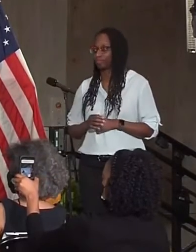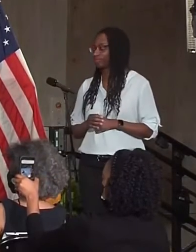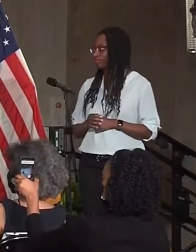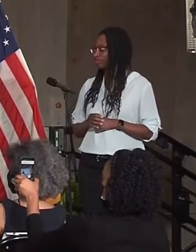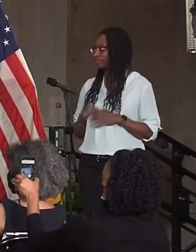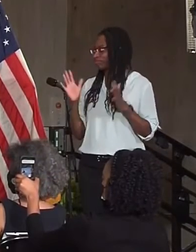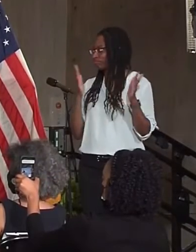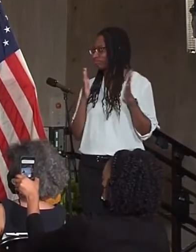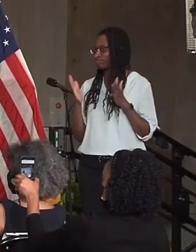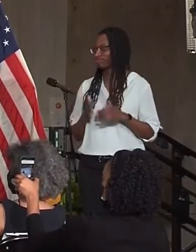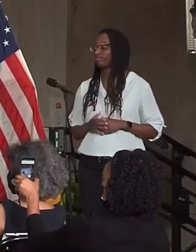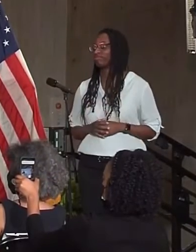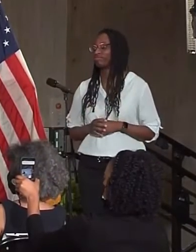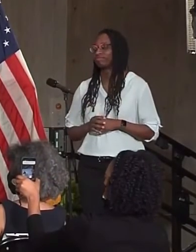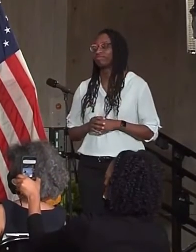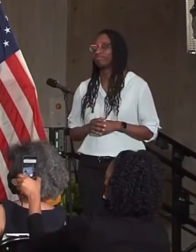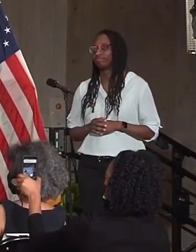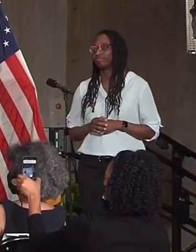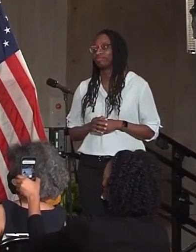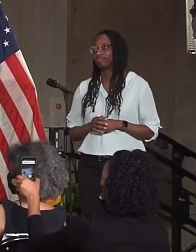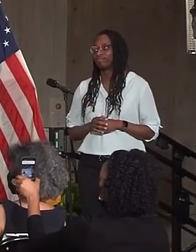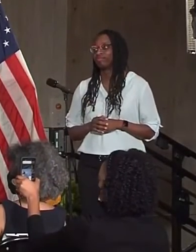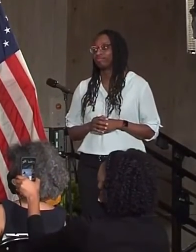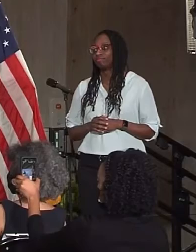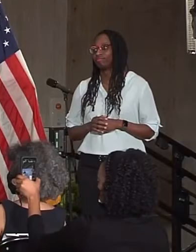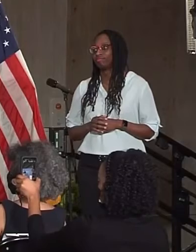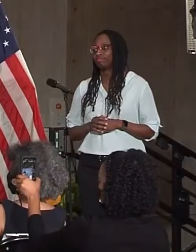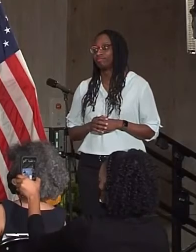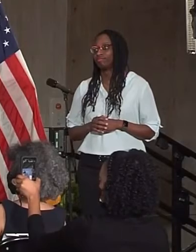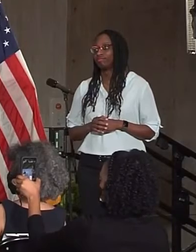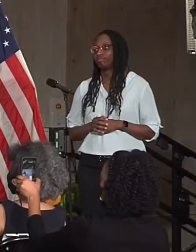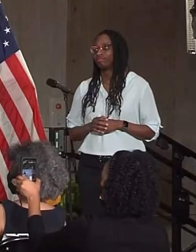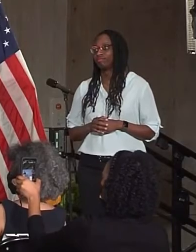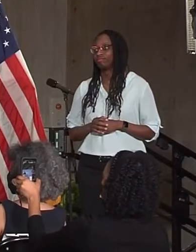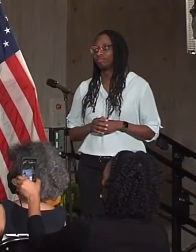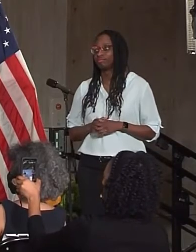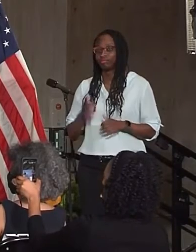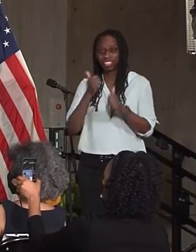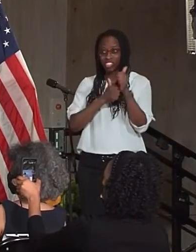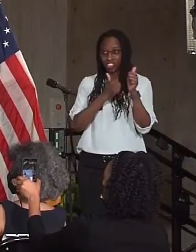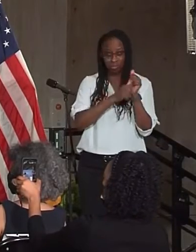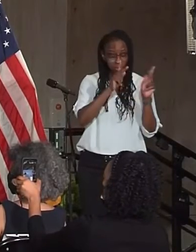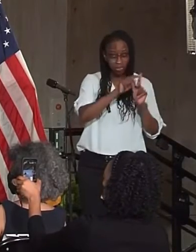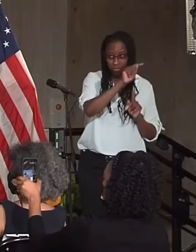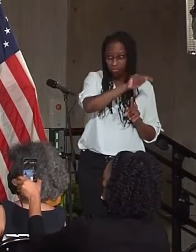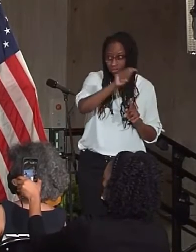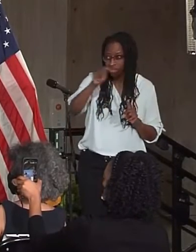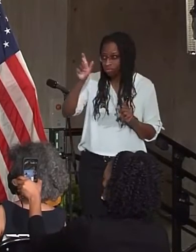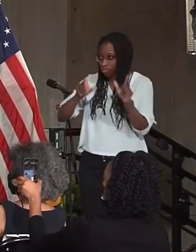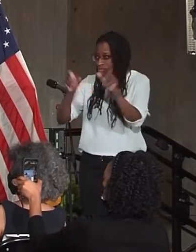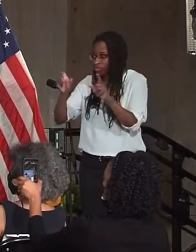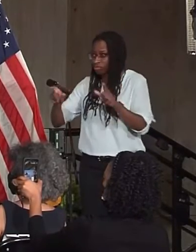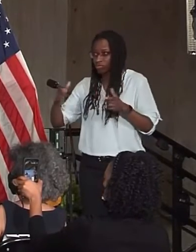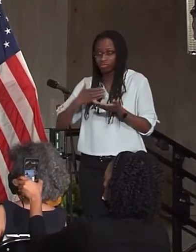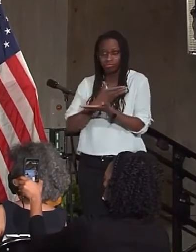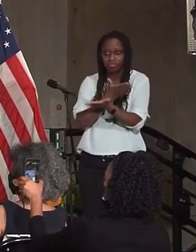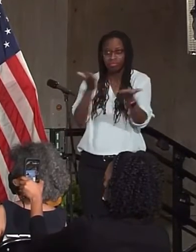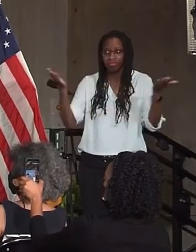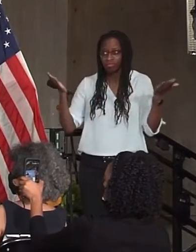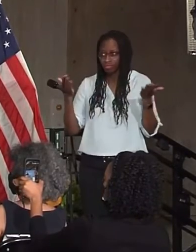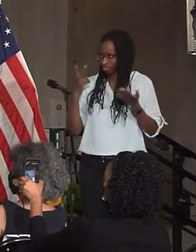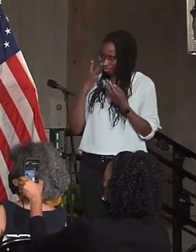Now, each of these extraordinary public servants and justice seekers are trailblazers representing historic